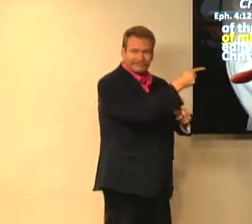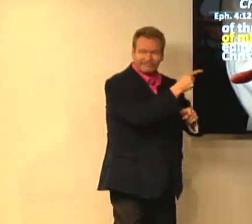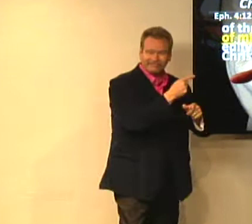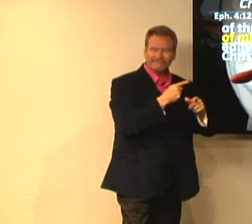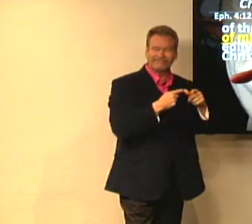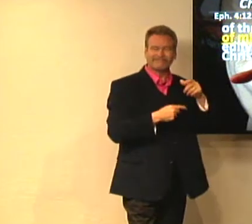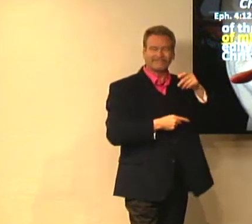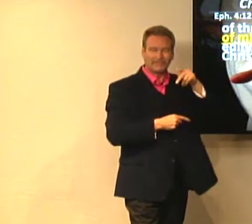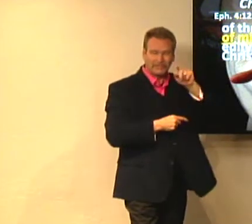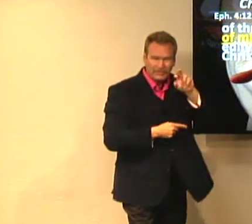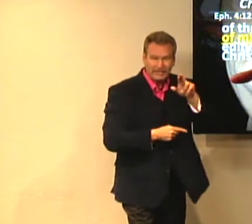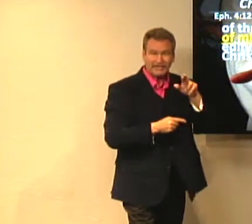needed.